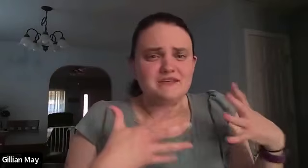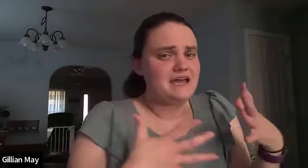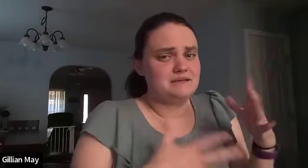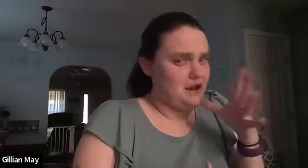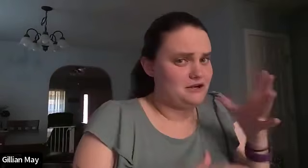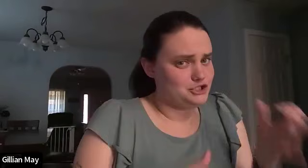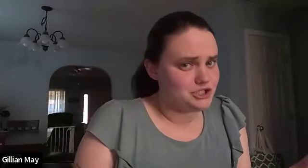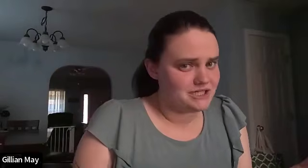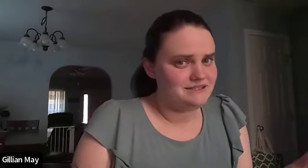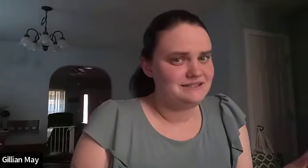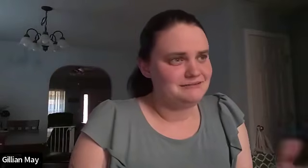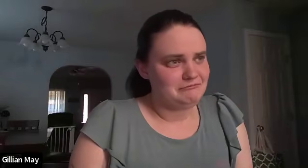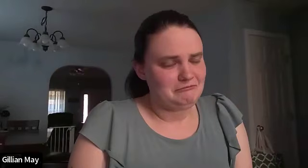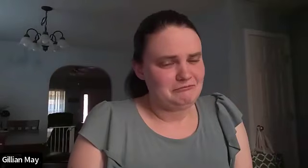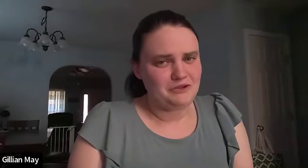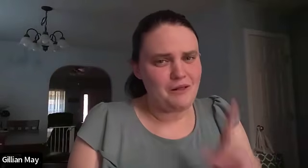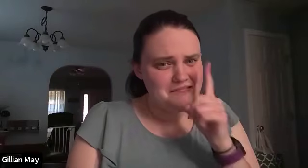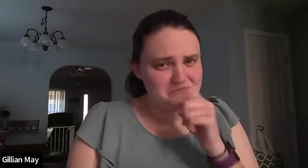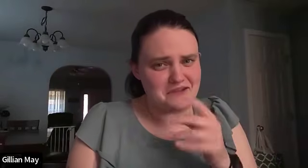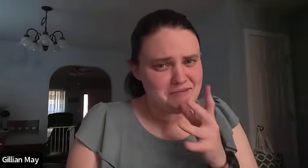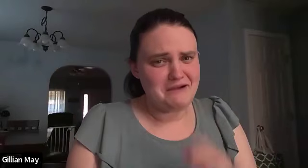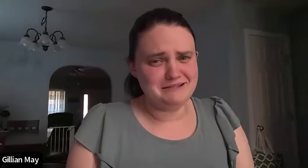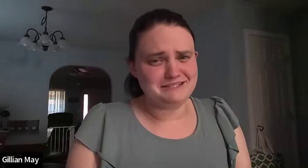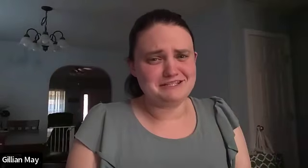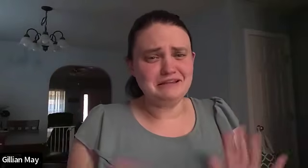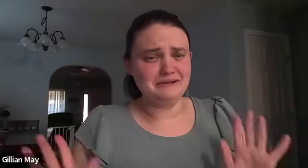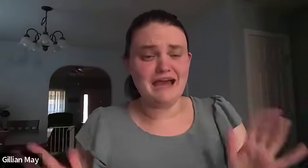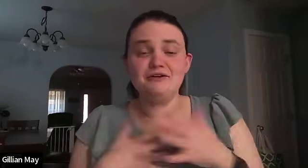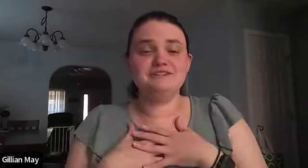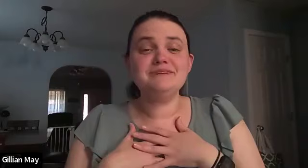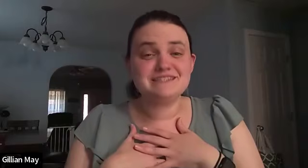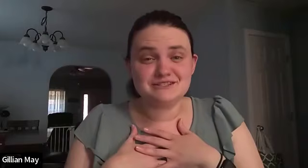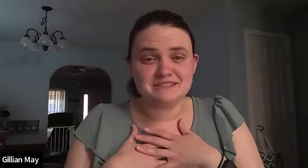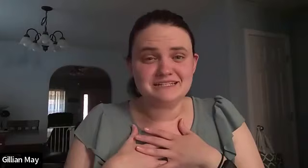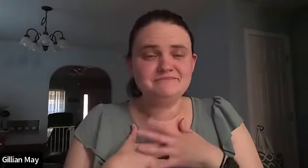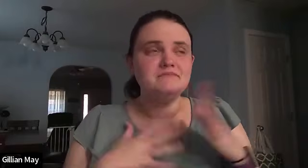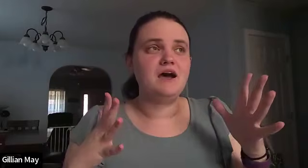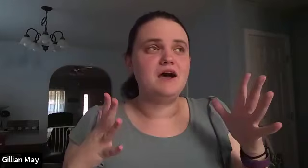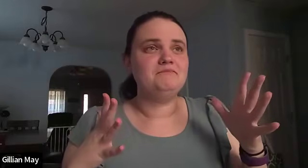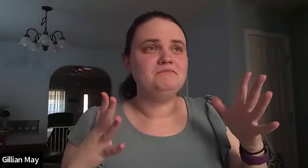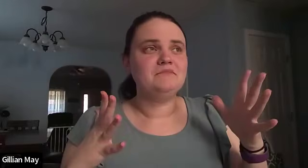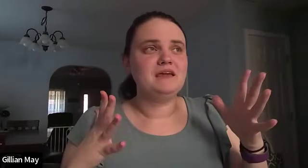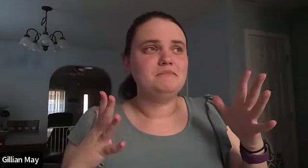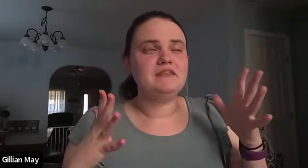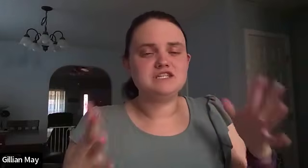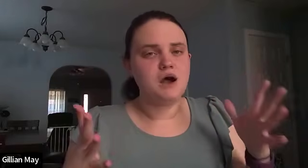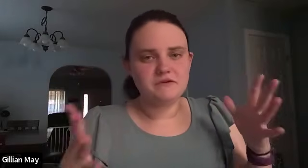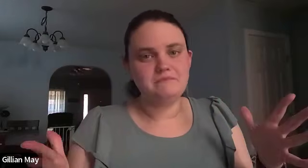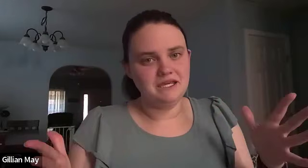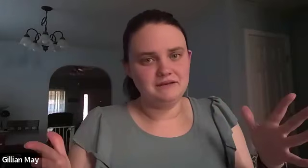everything as a parent should, calling them a fake parent's just a little, I don't know, to me it's insulting. But that's not what they mean